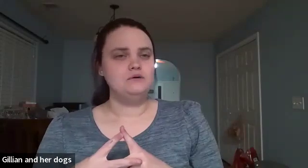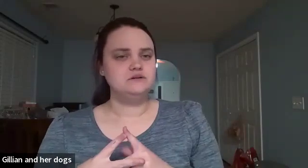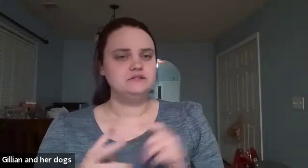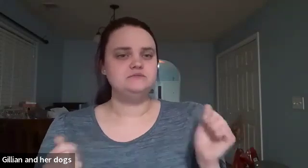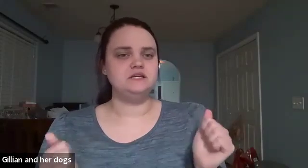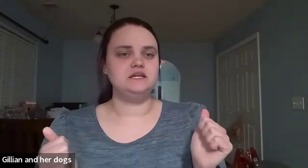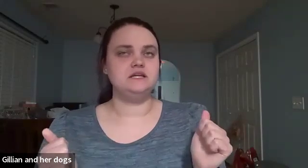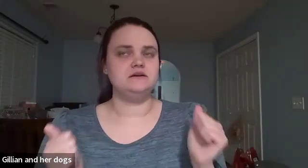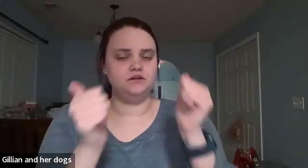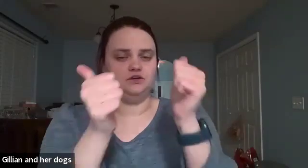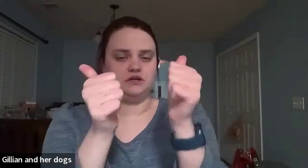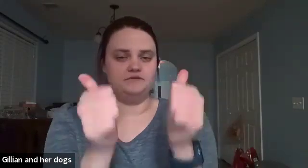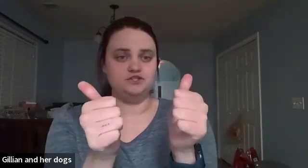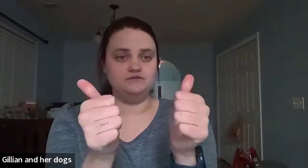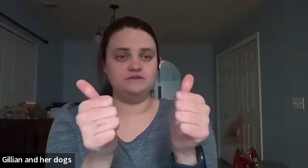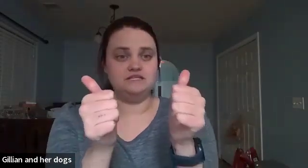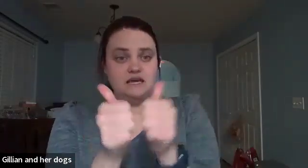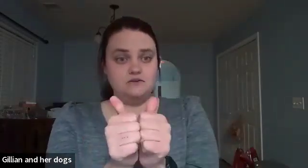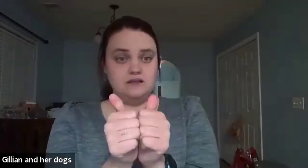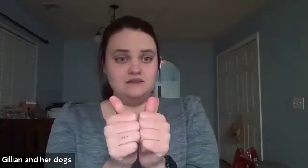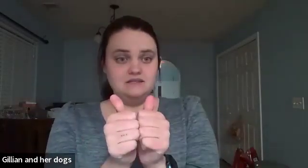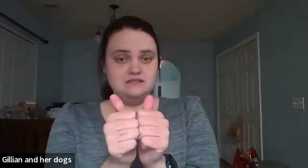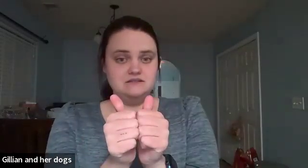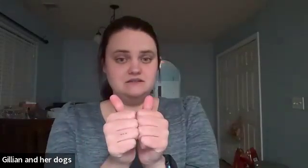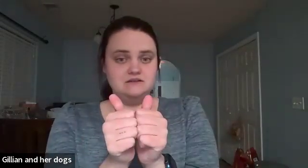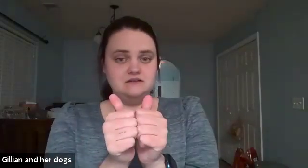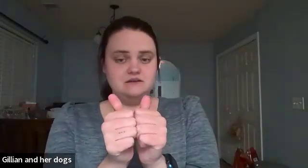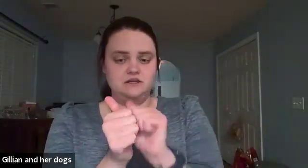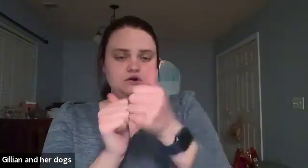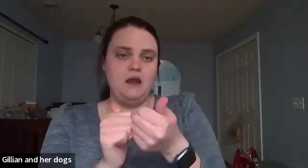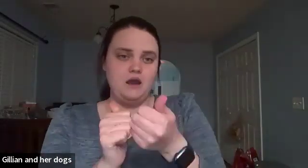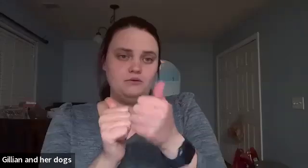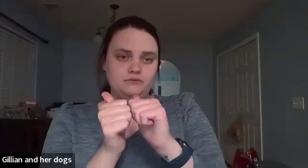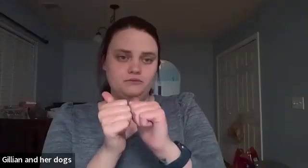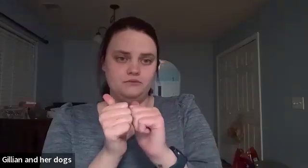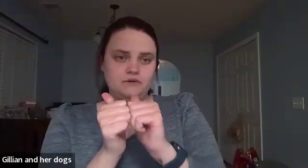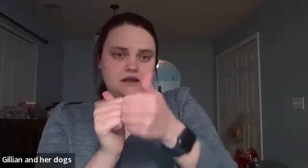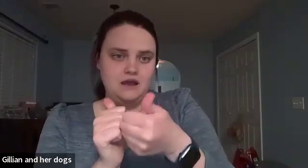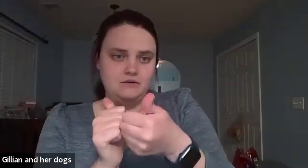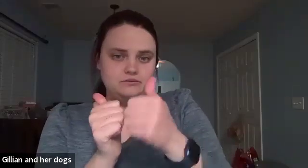is going to be, you're going to have your 2 fists together like this, and you go how.